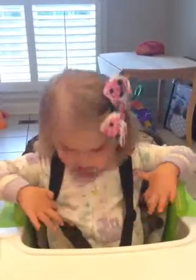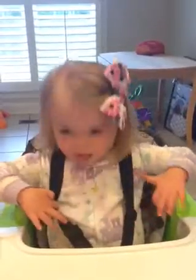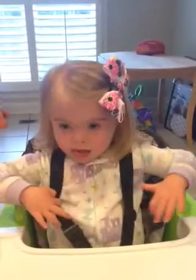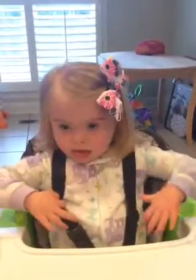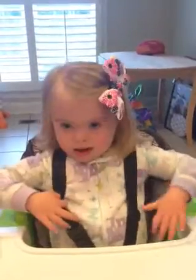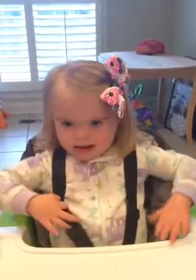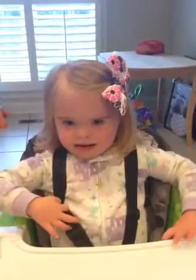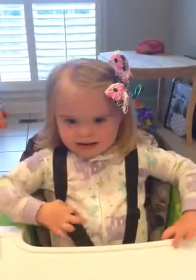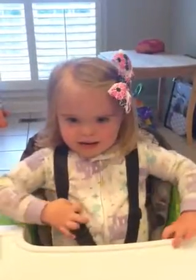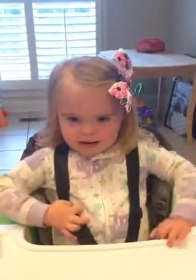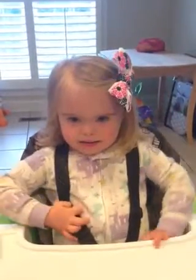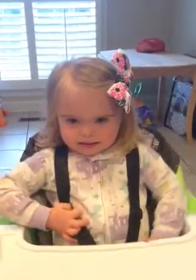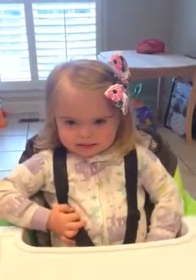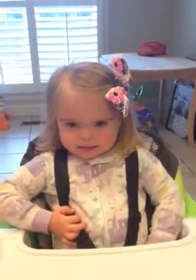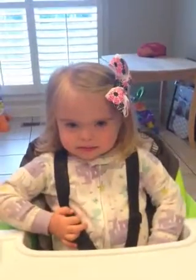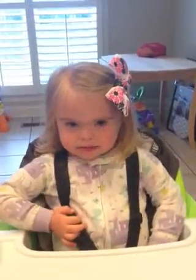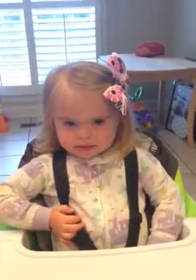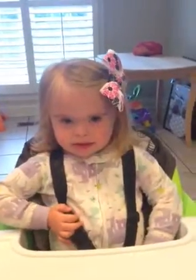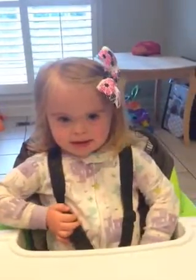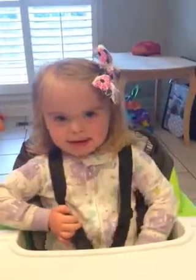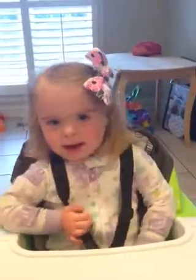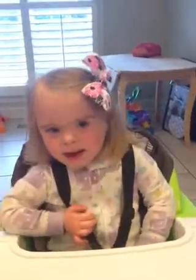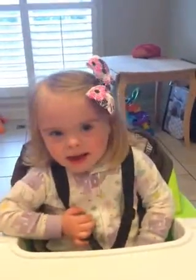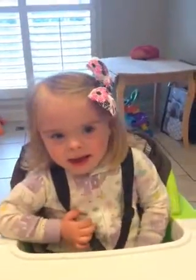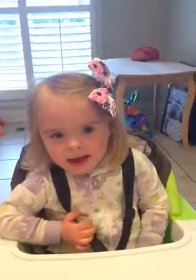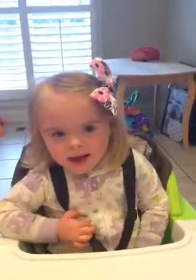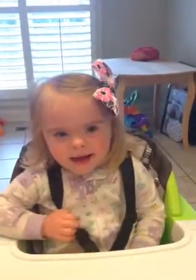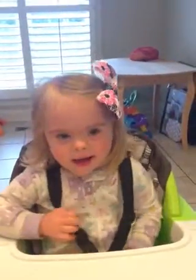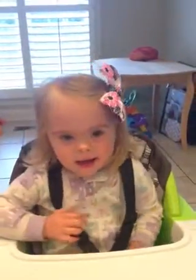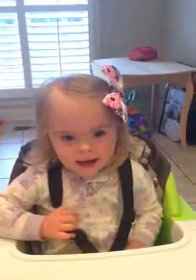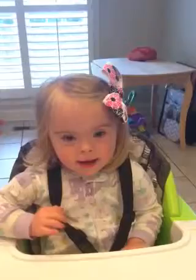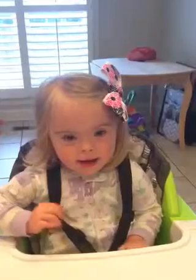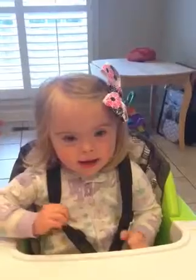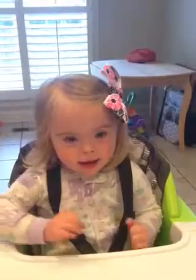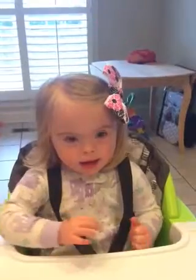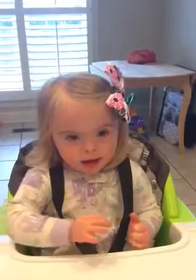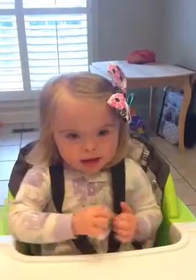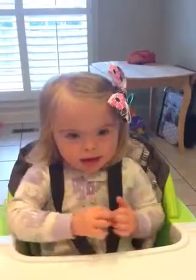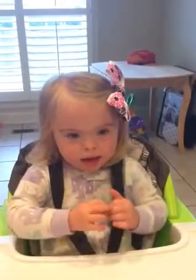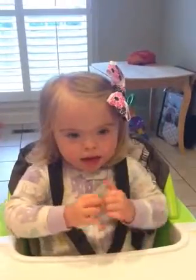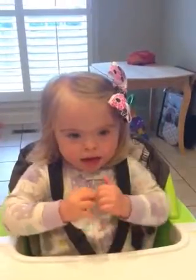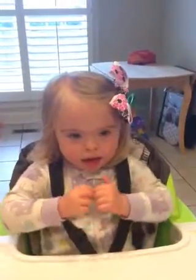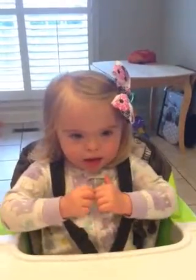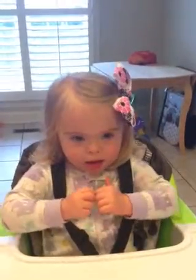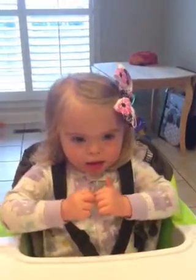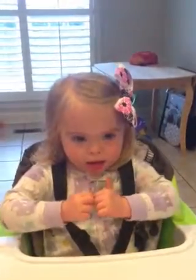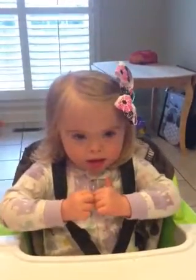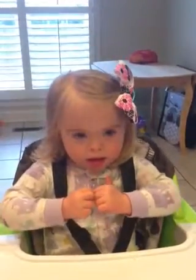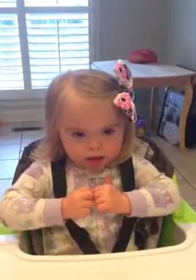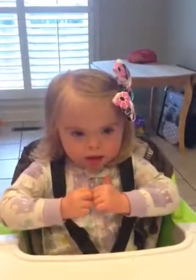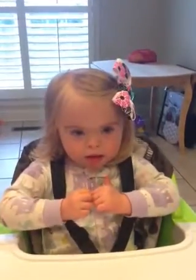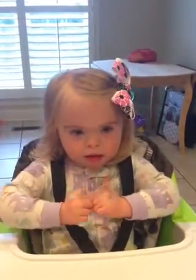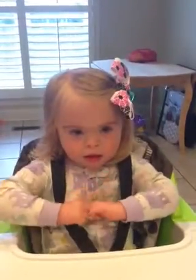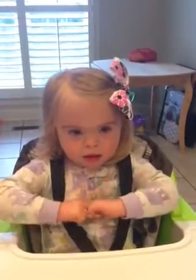tummies. Good. When we hurt a friend or we hurt someone's feelings, we say sorry.